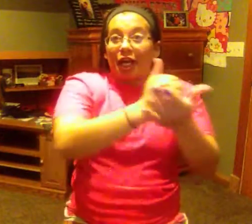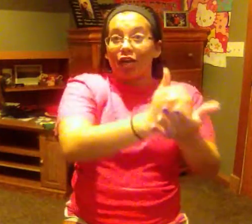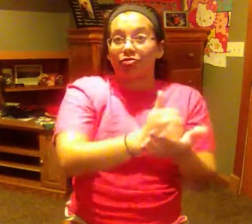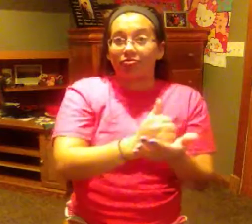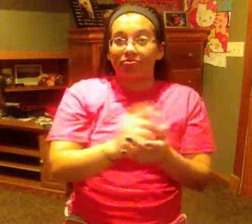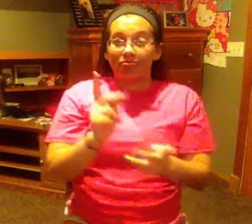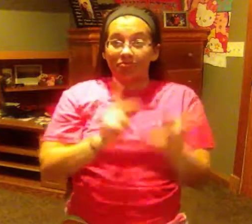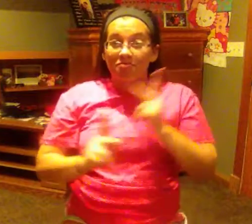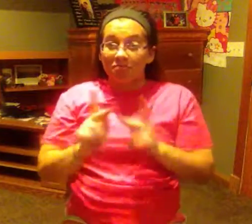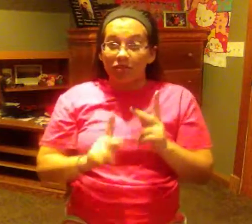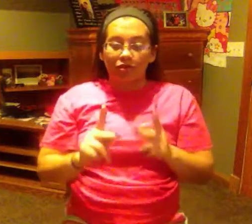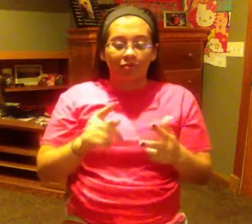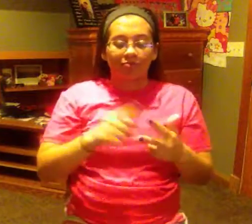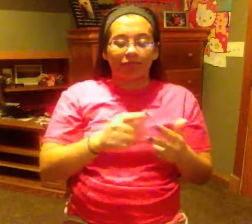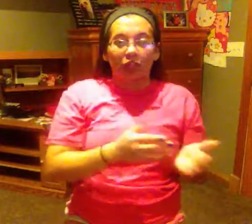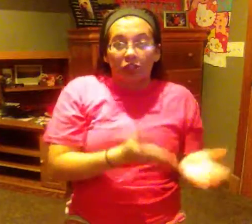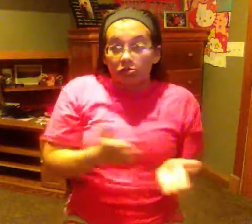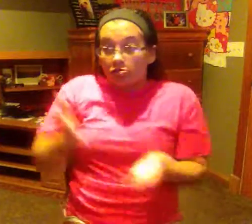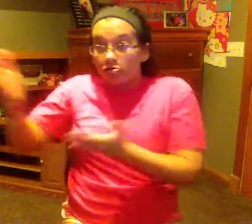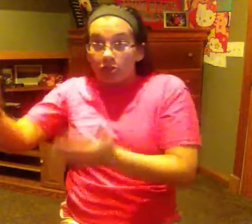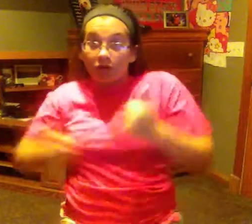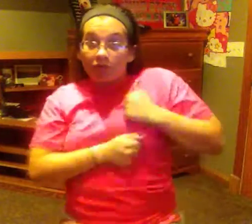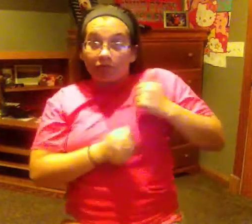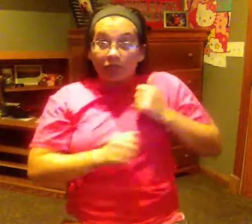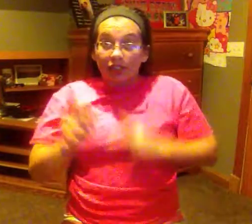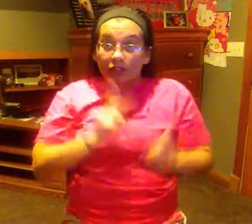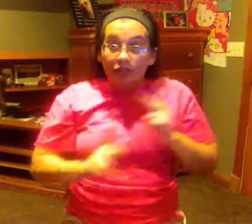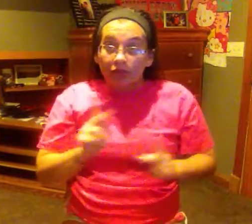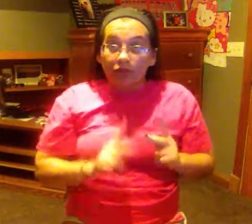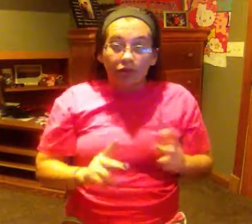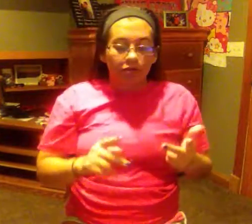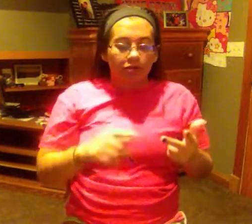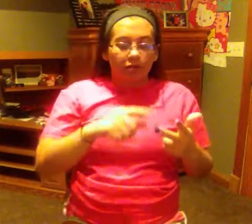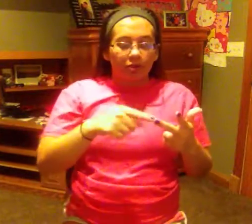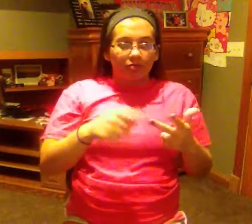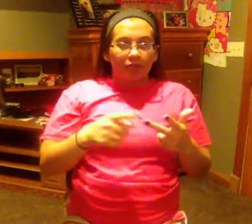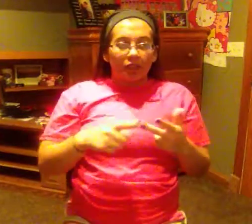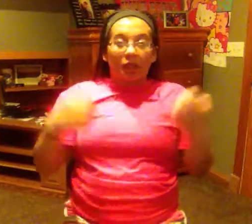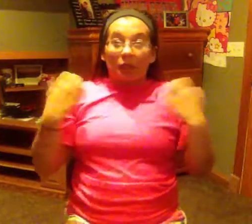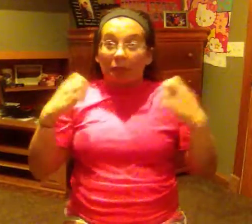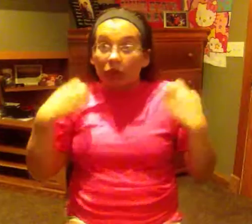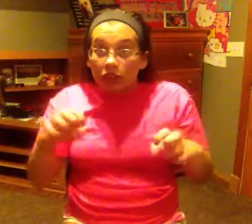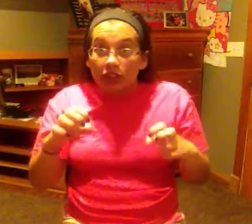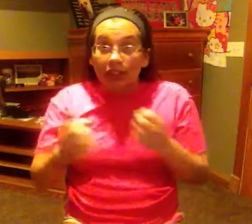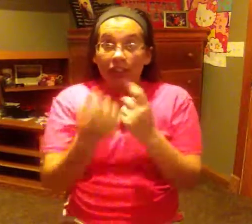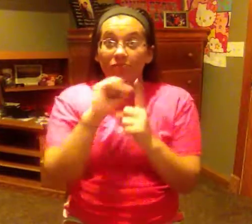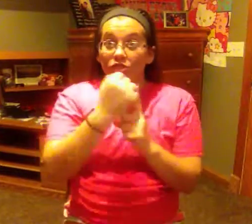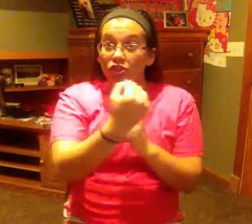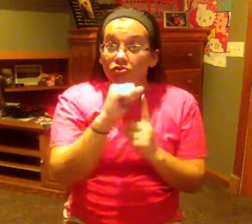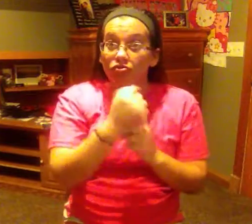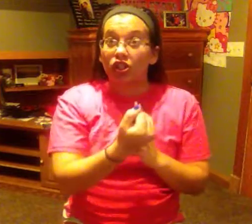troops, participating in air assaults, or emergency medical evacuation. Or they might be rescuing civilian victims from